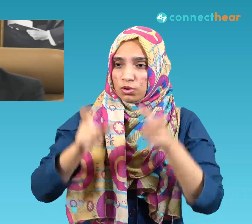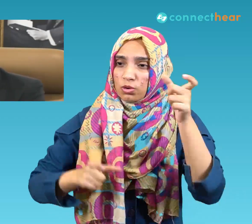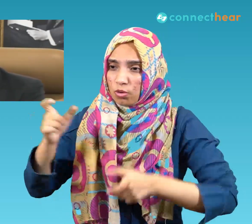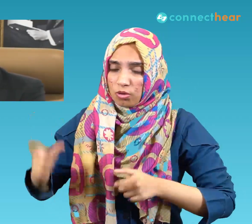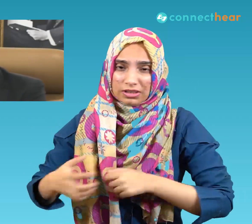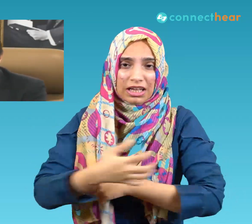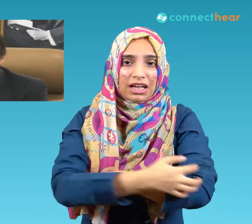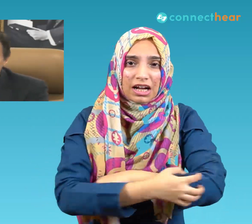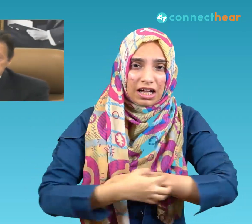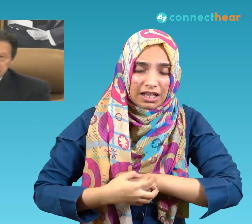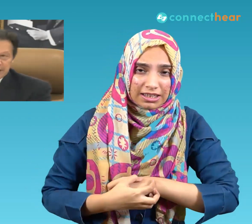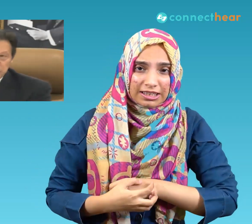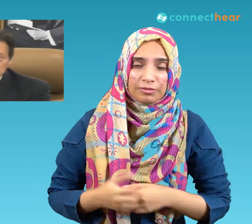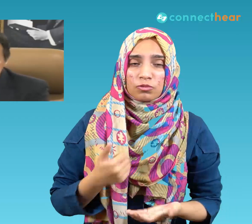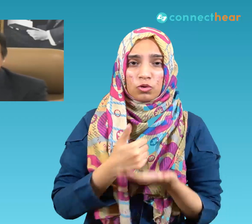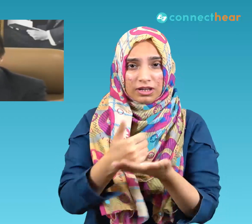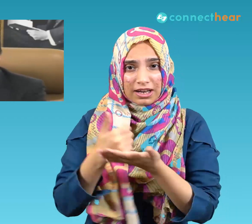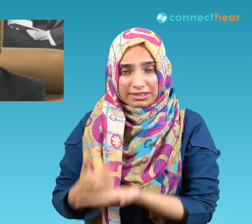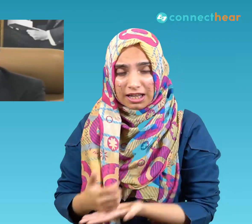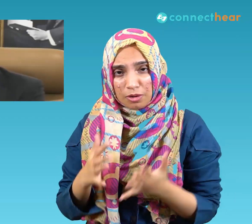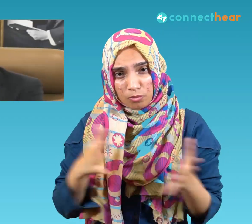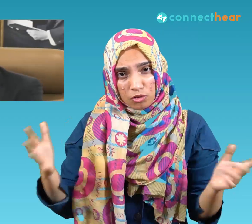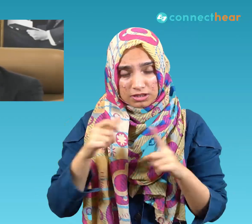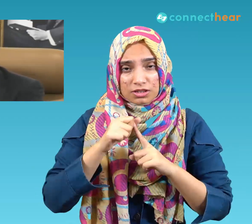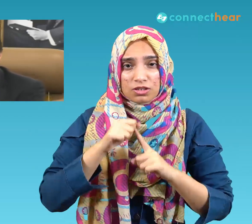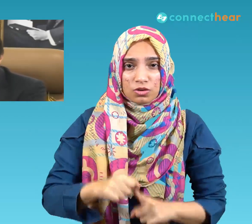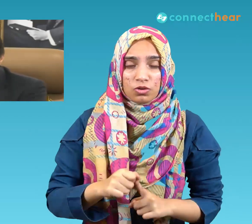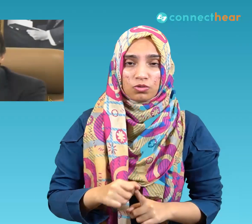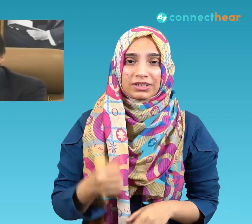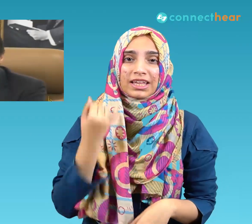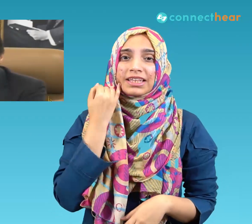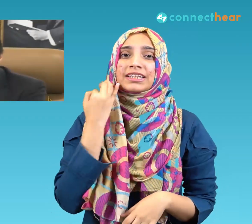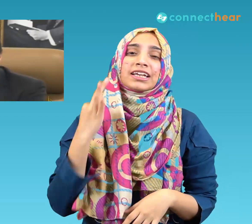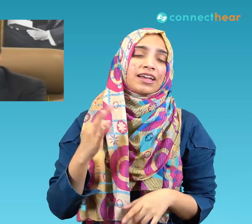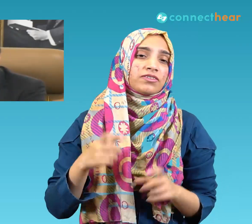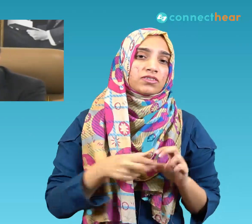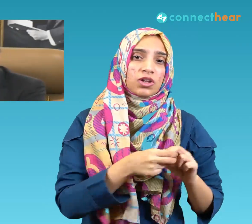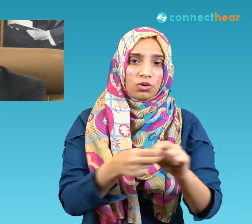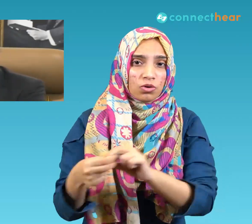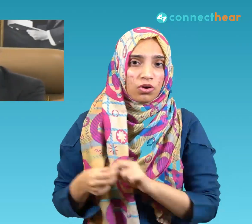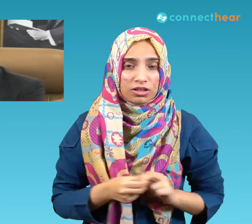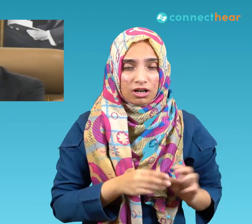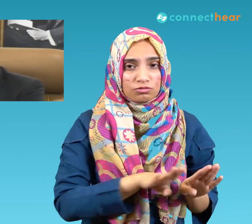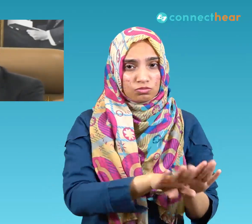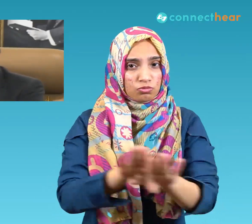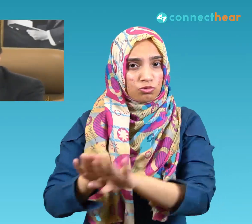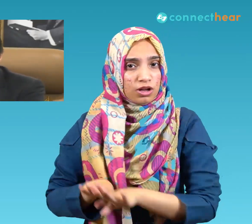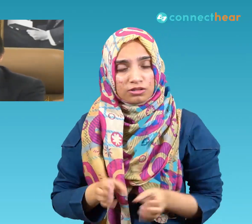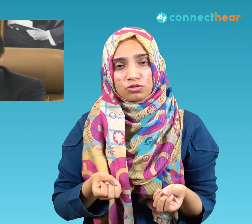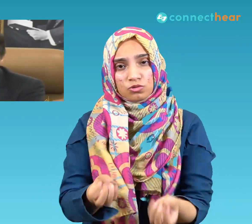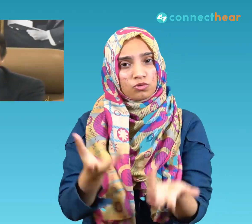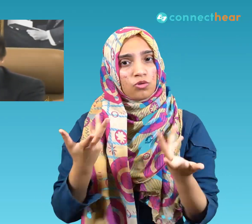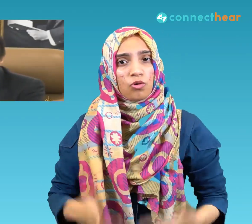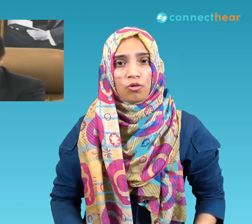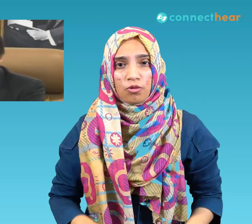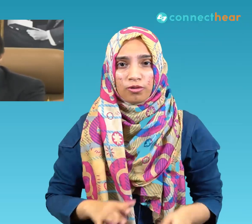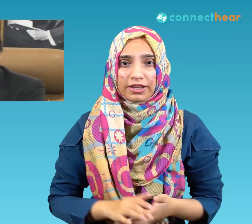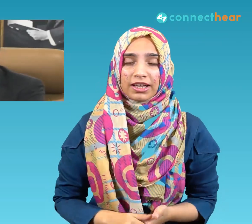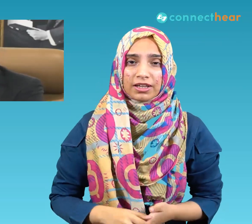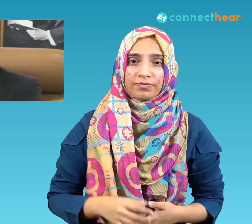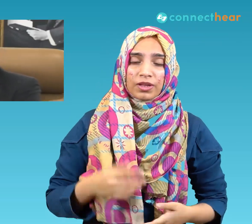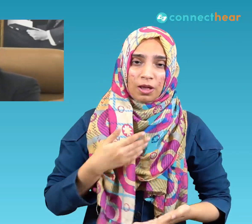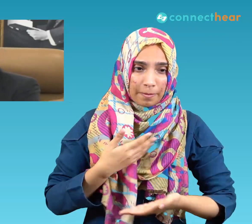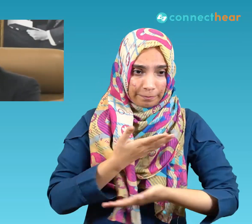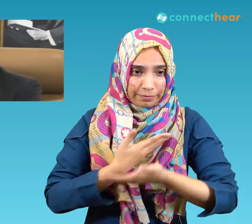hunger. And we very quickly realized that when you lock down an economy, you have to take care